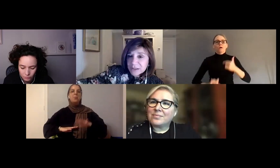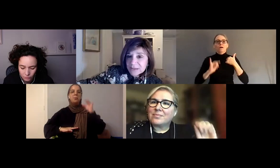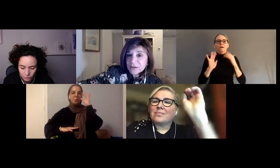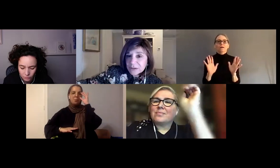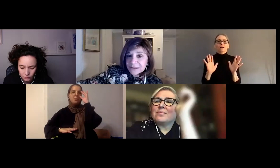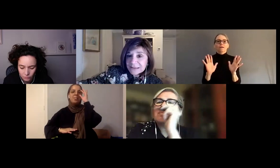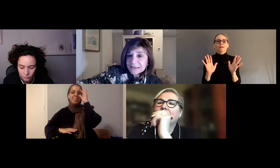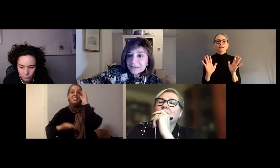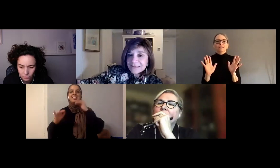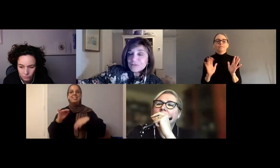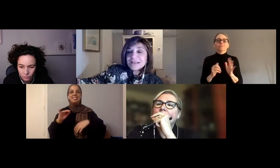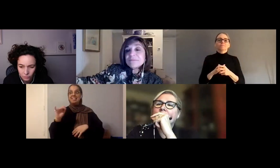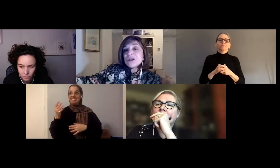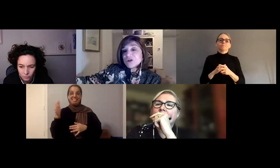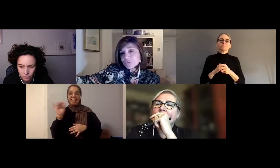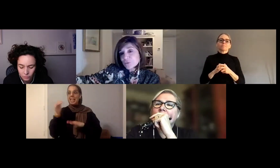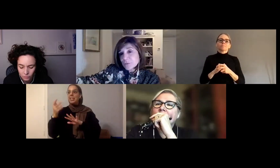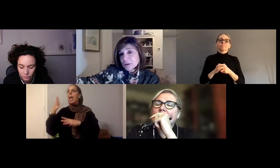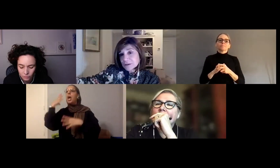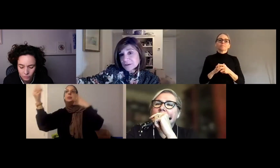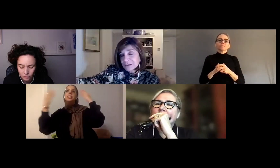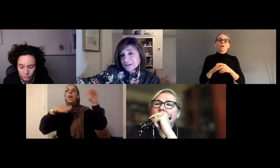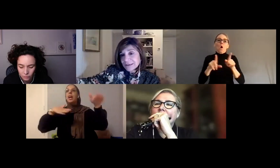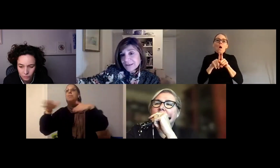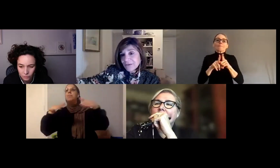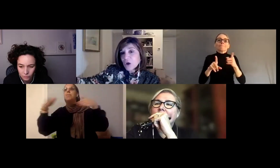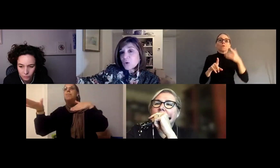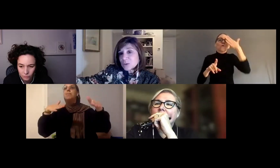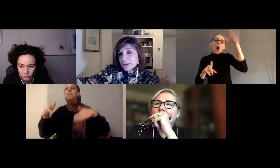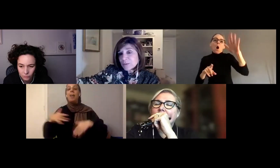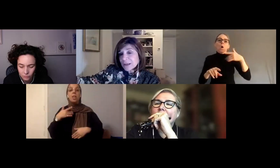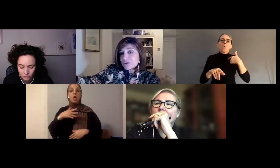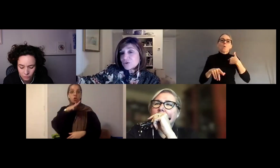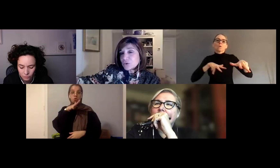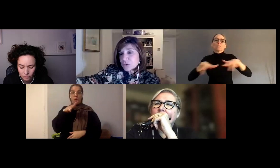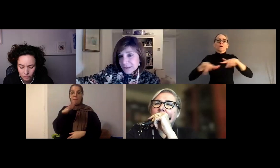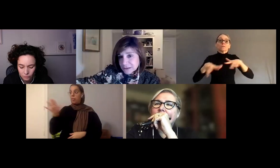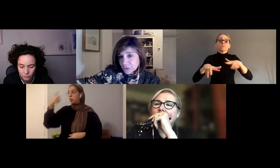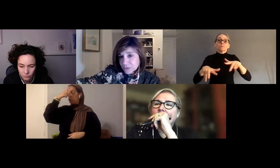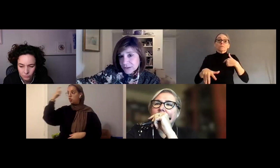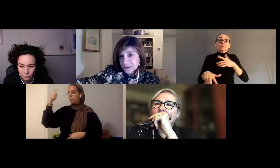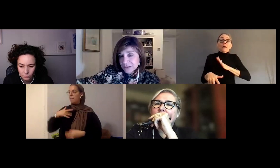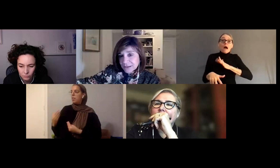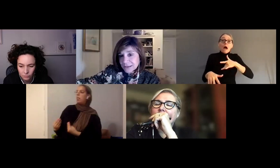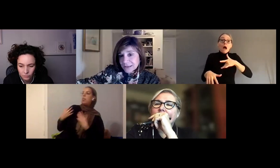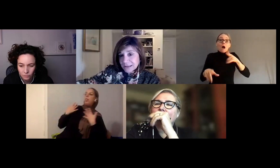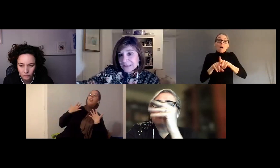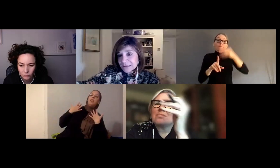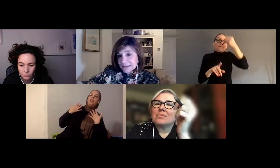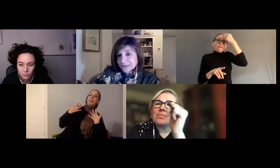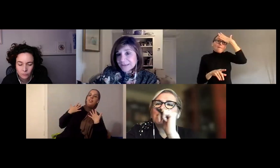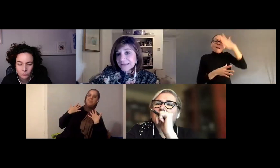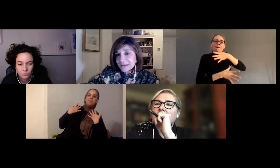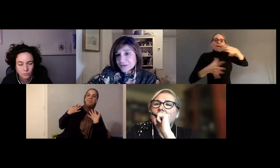do experience this transmission of trauma that only when my door is closed